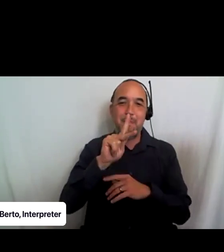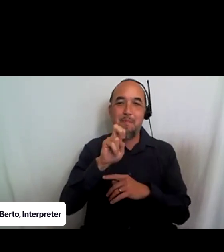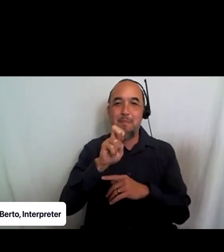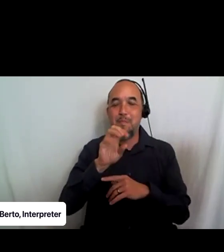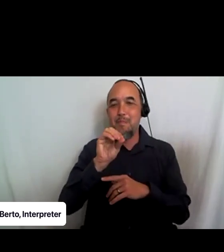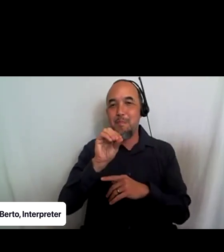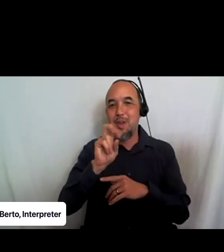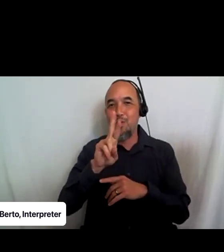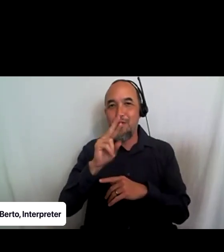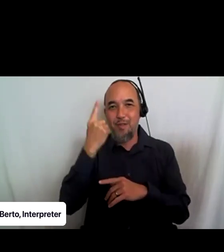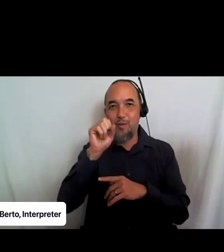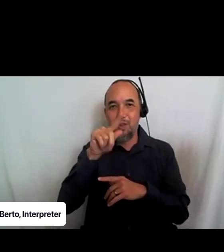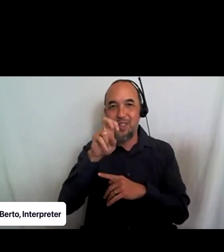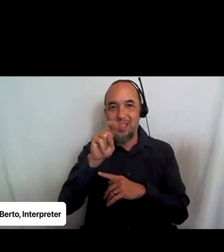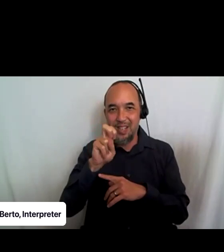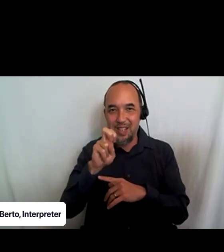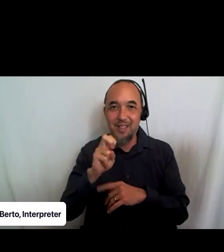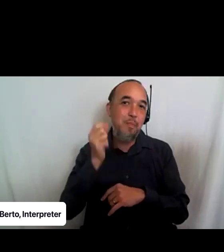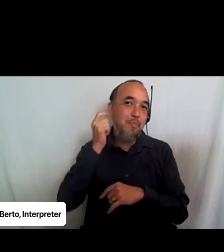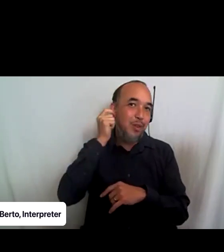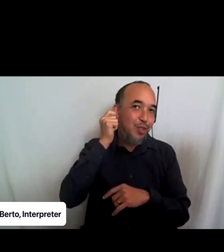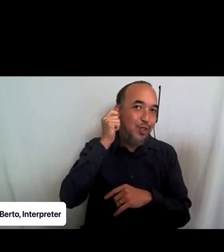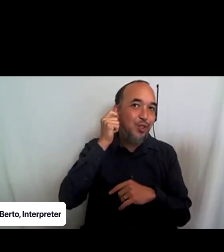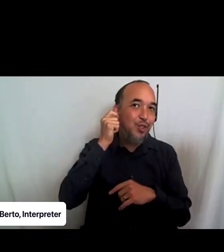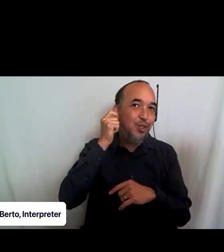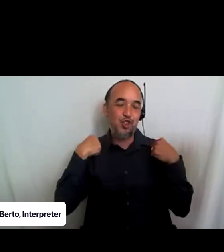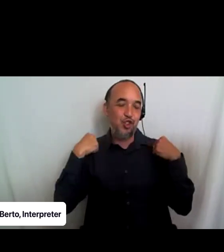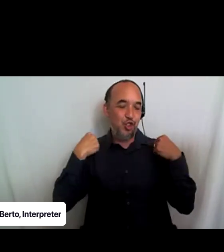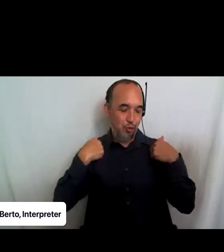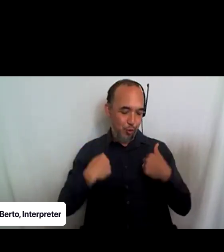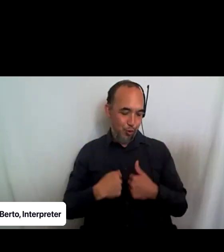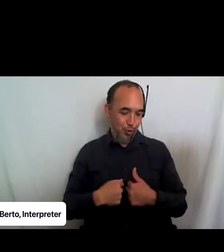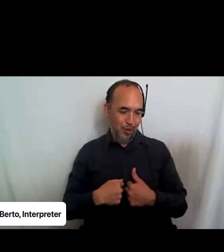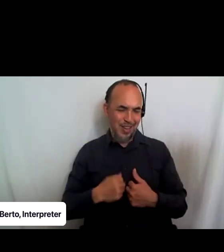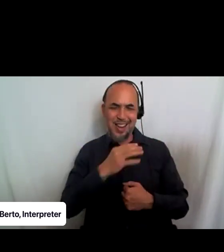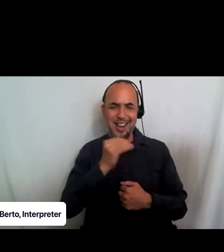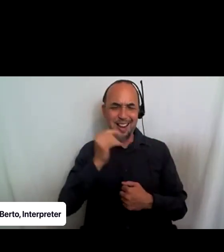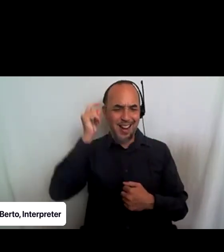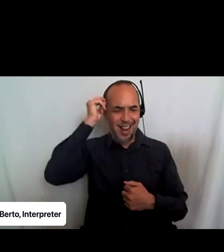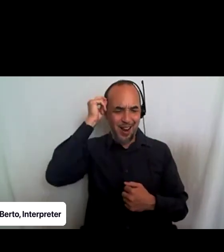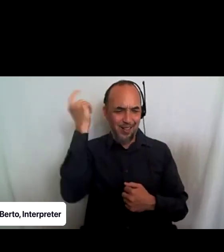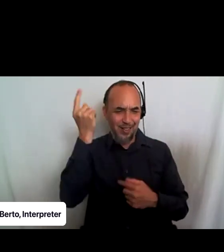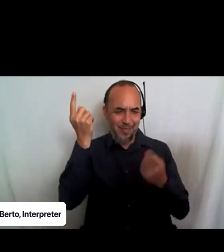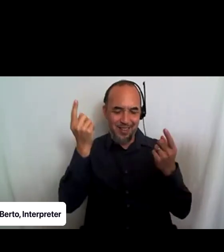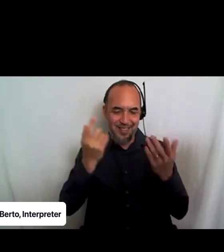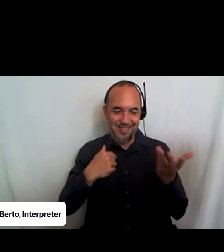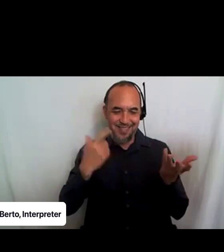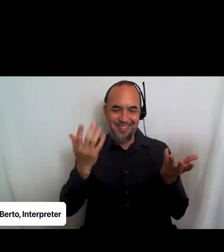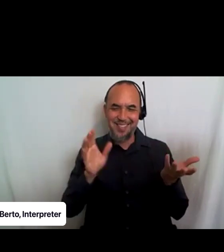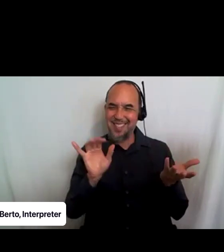and um, I think Wee John does something to his hair or something. I don't know if it was kind of